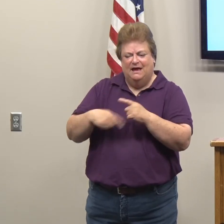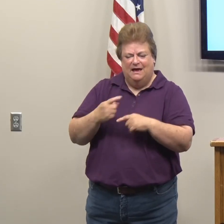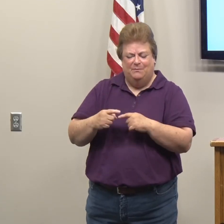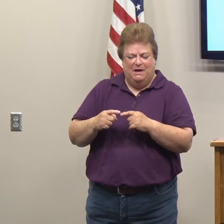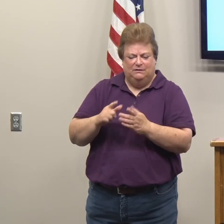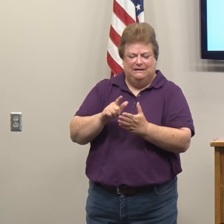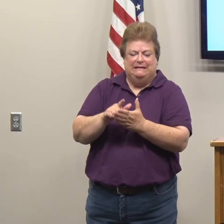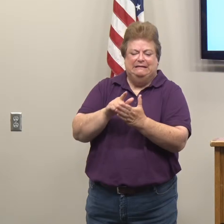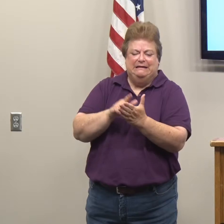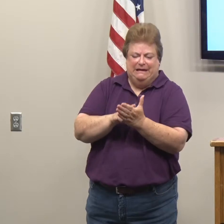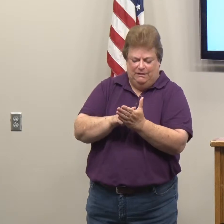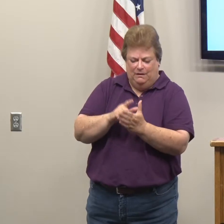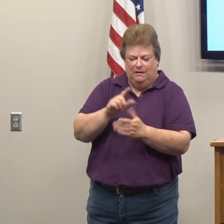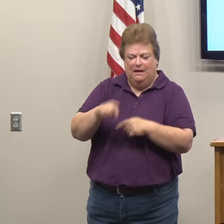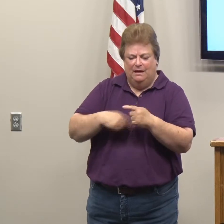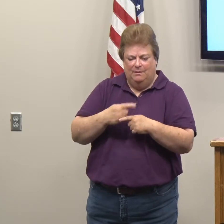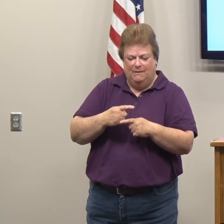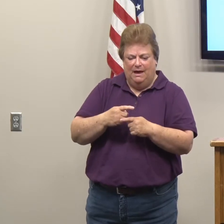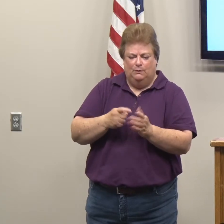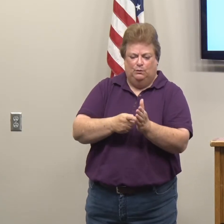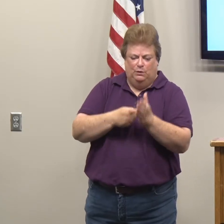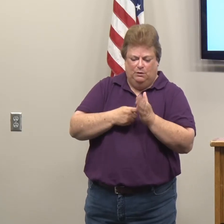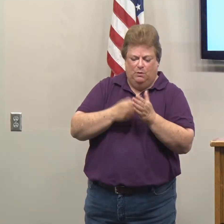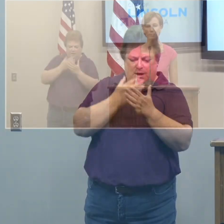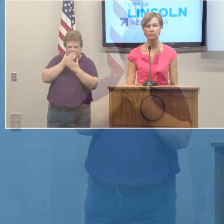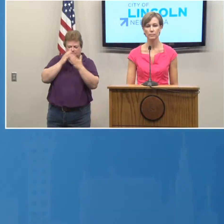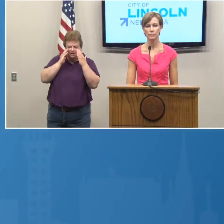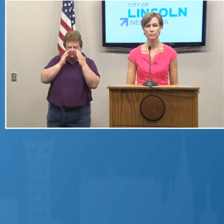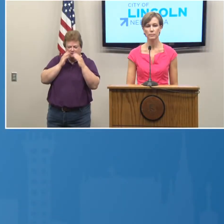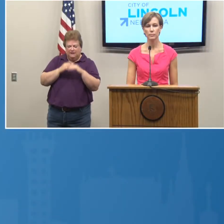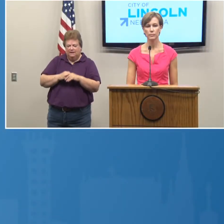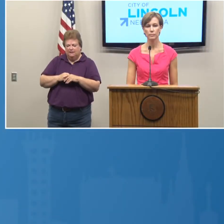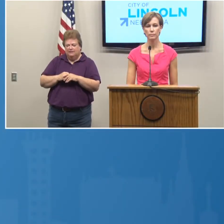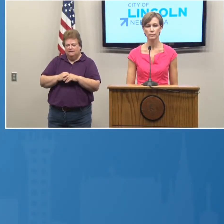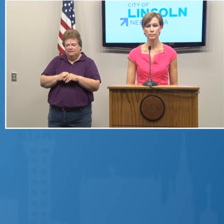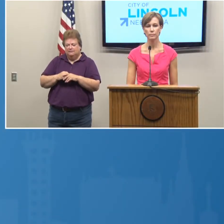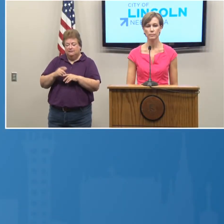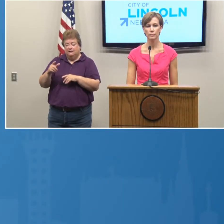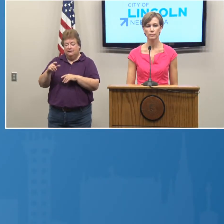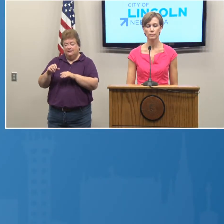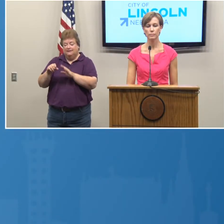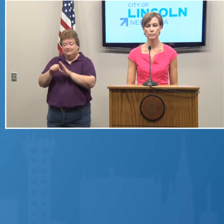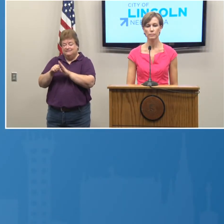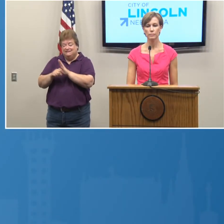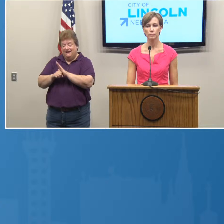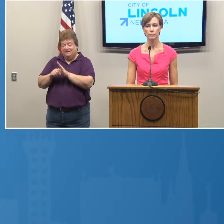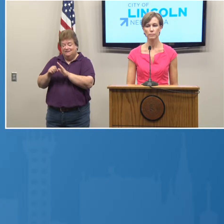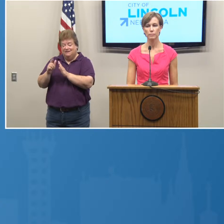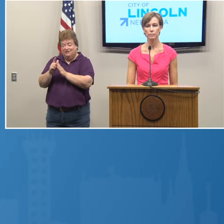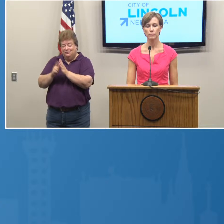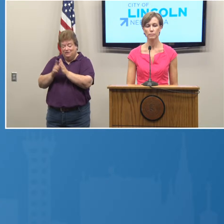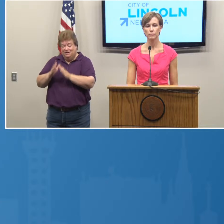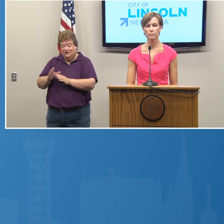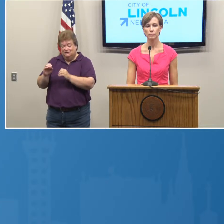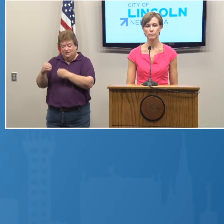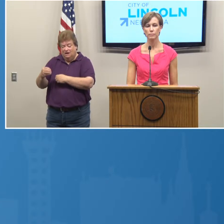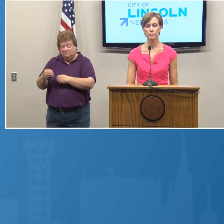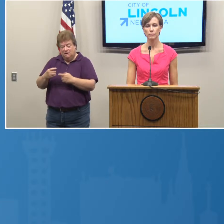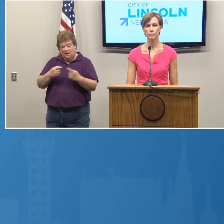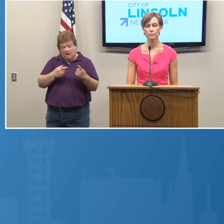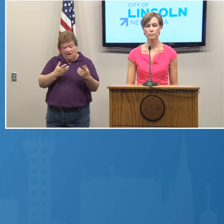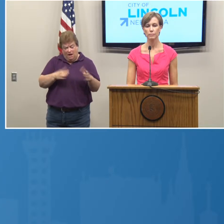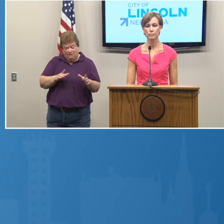mandate. Following this news today from the Attorney General's office, have you had any discussion with the